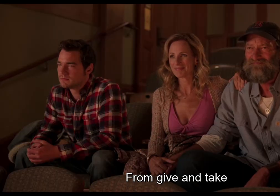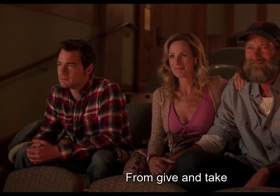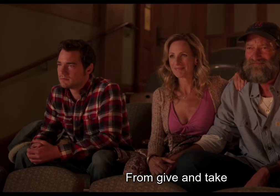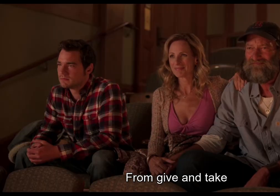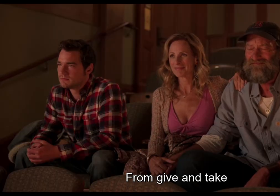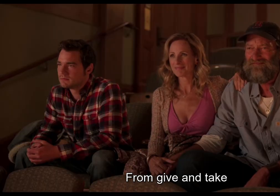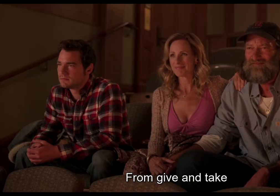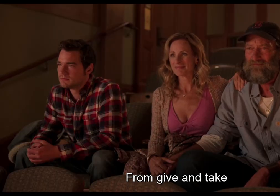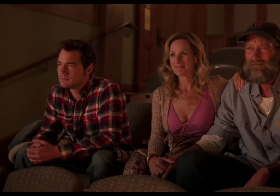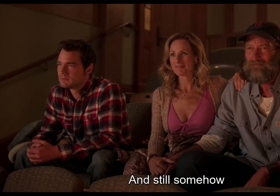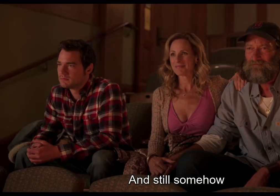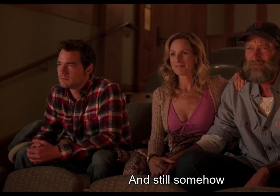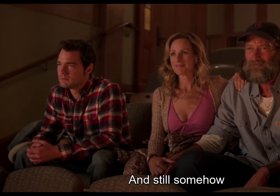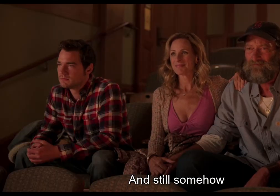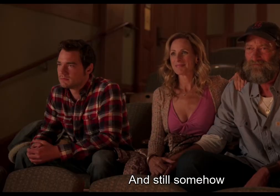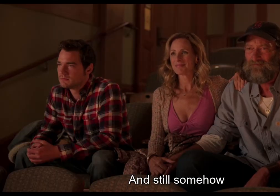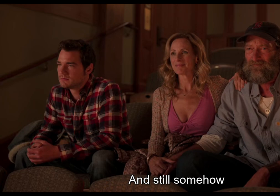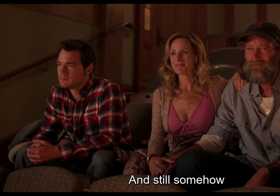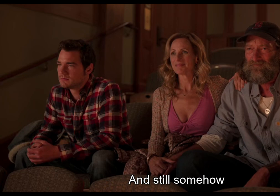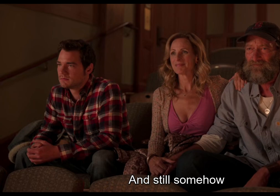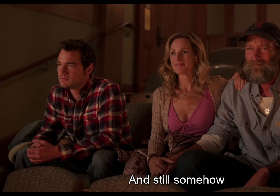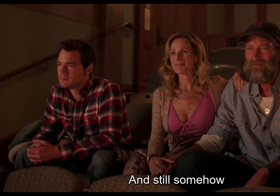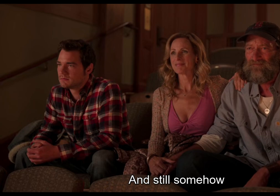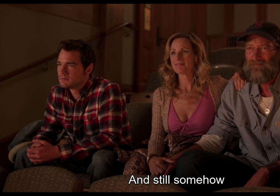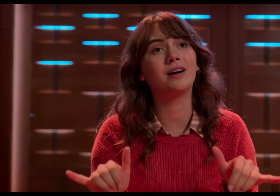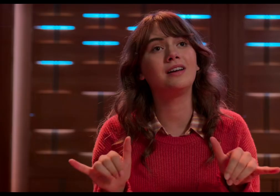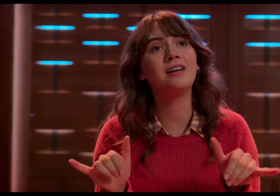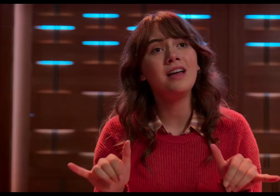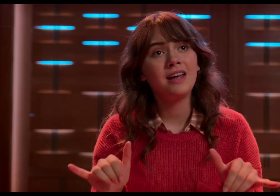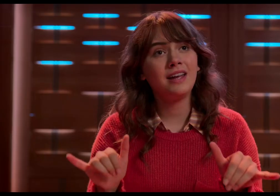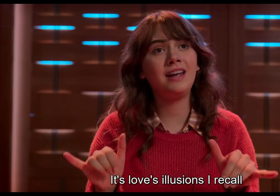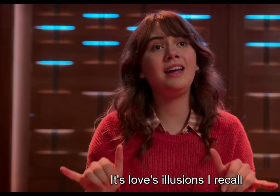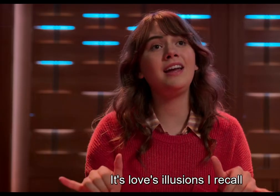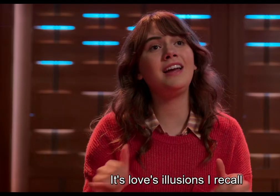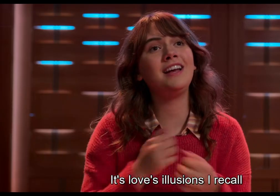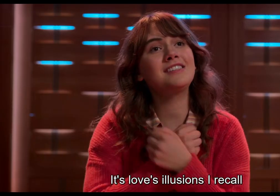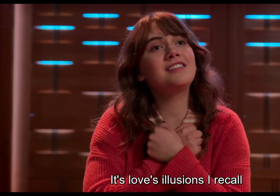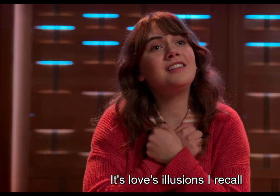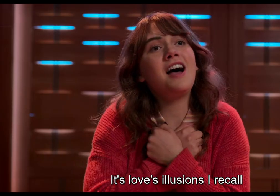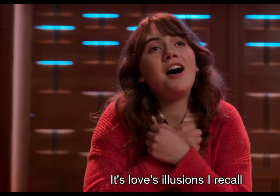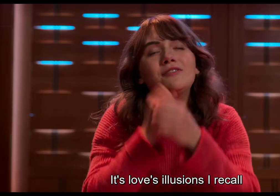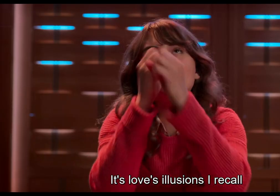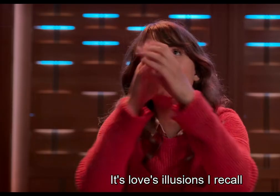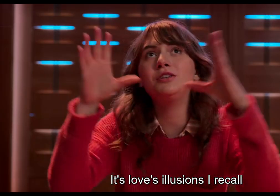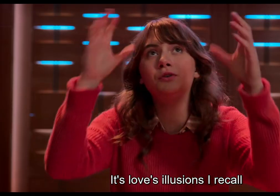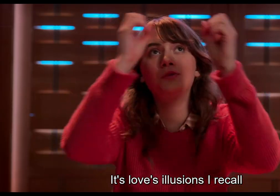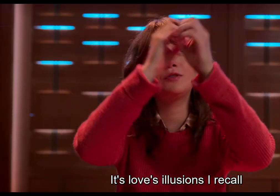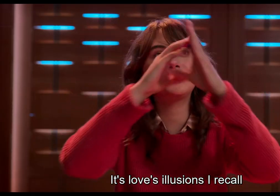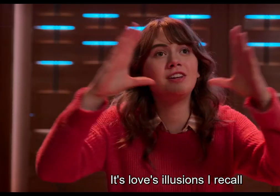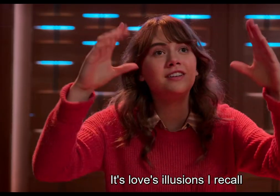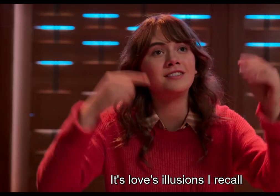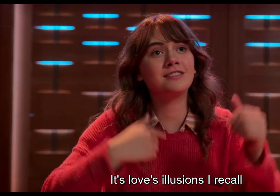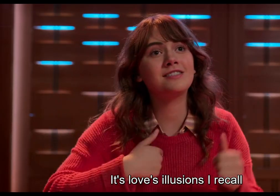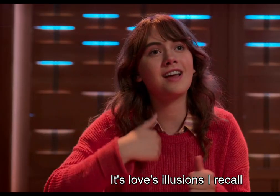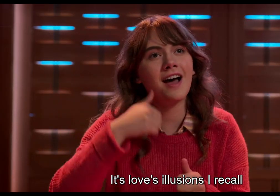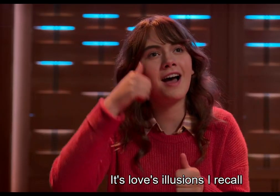take And still somehow It's love's illusions I